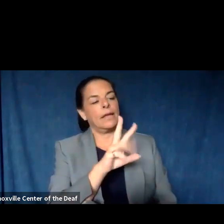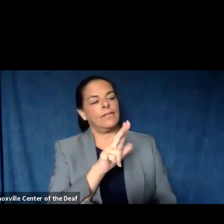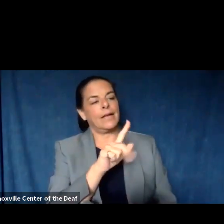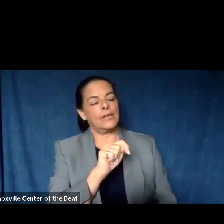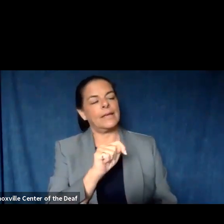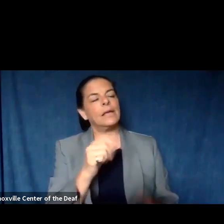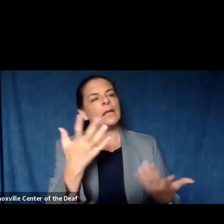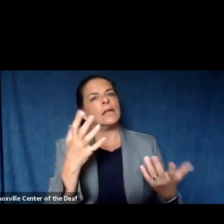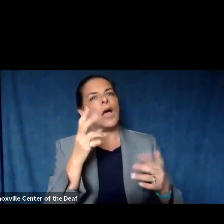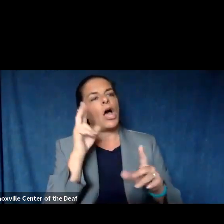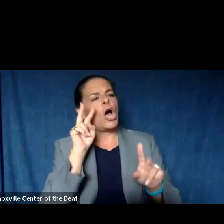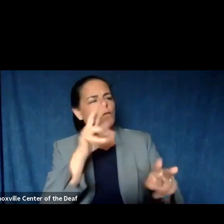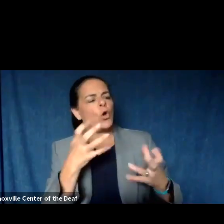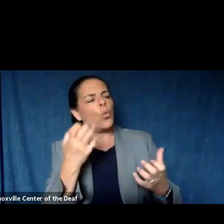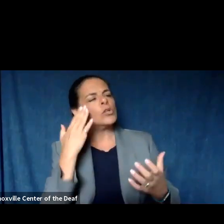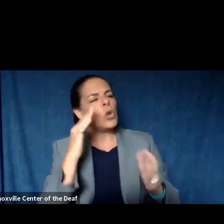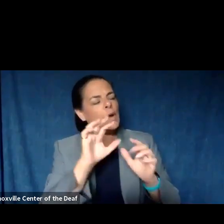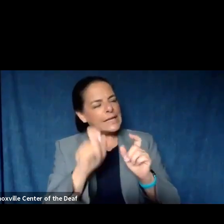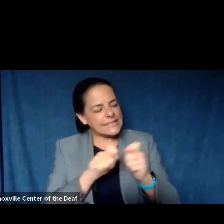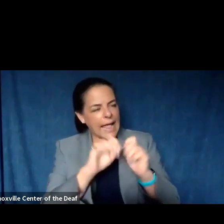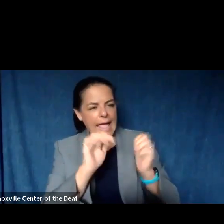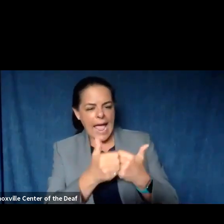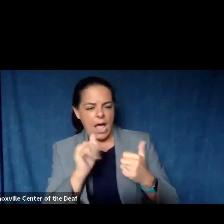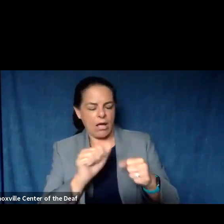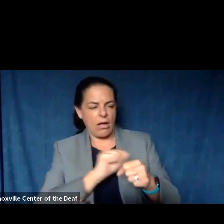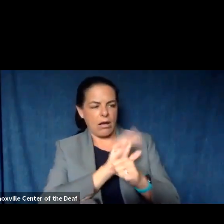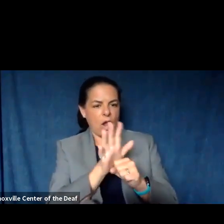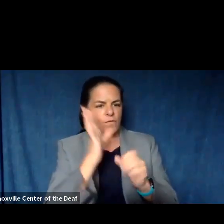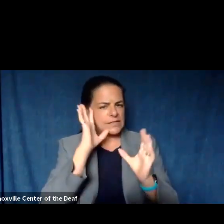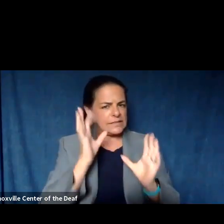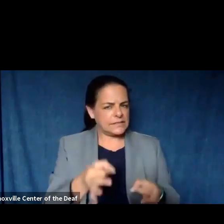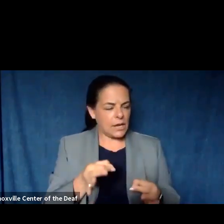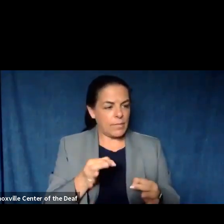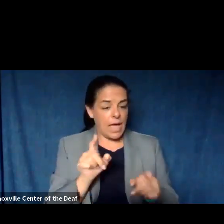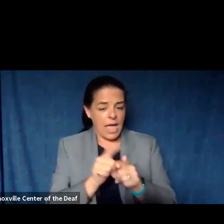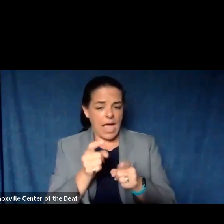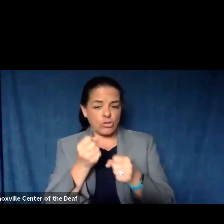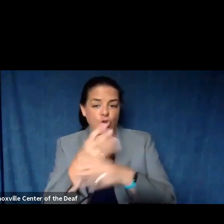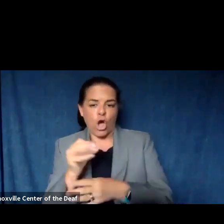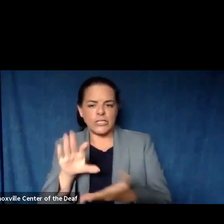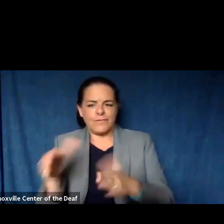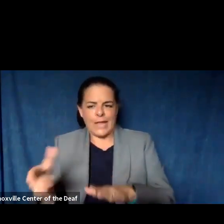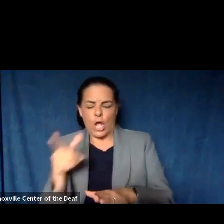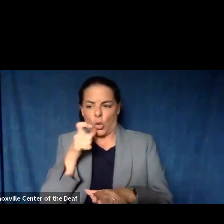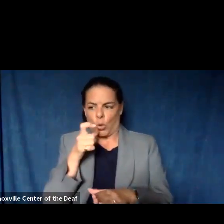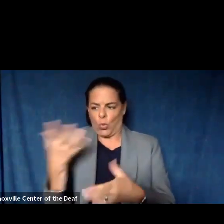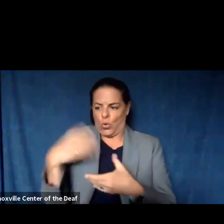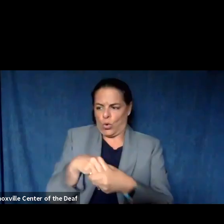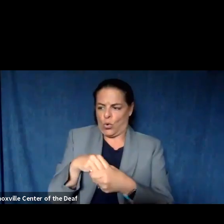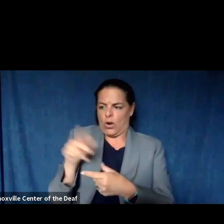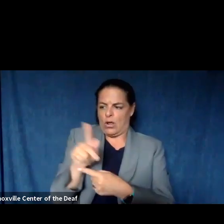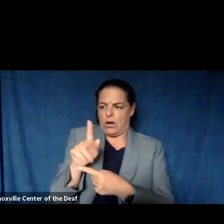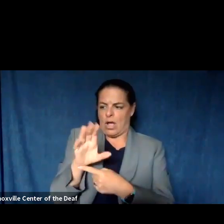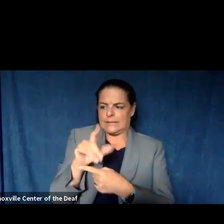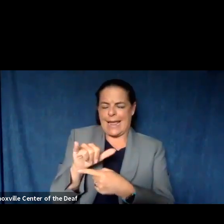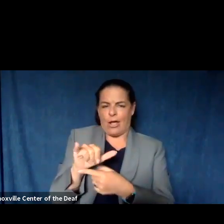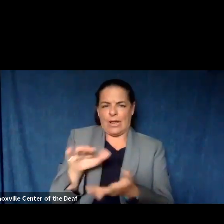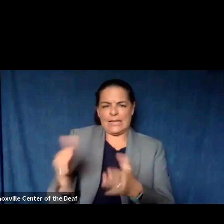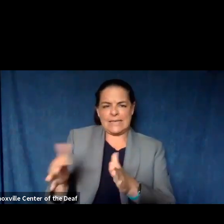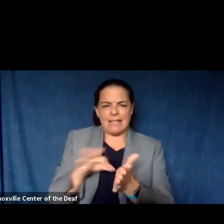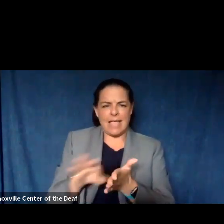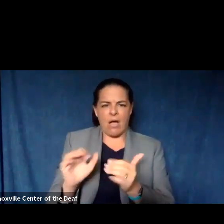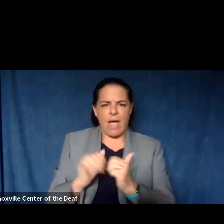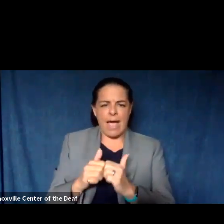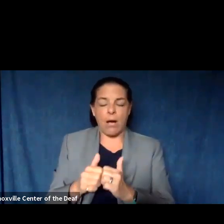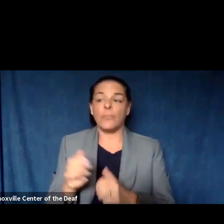know details about exactly how COVID-19 is determined as the cause of death for those who are included in the Knox County's death count.